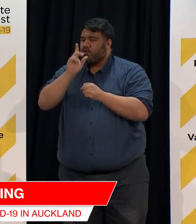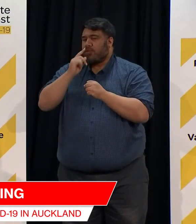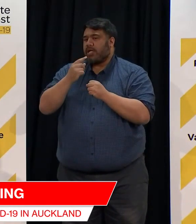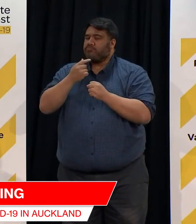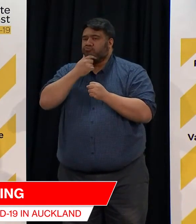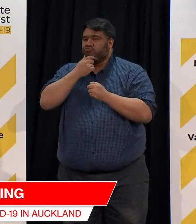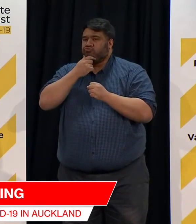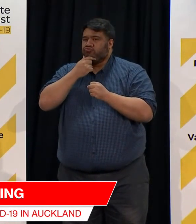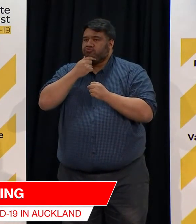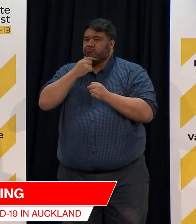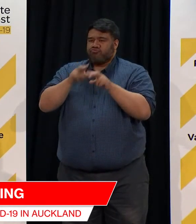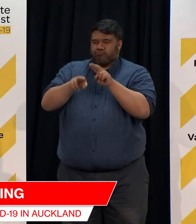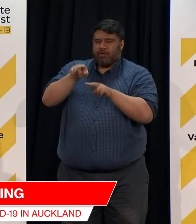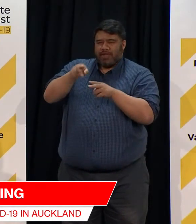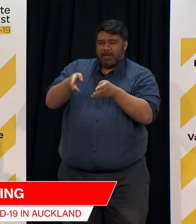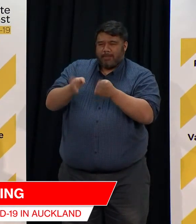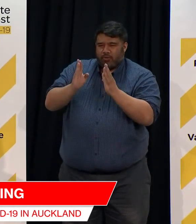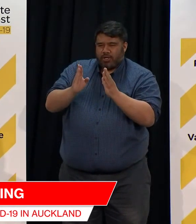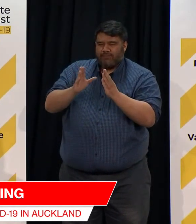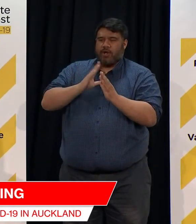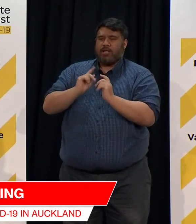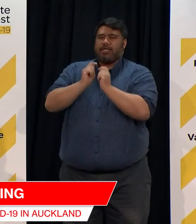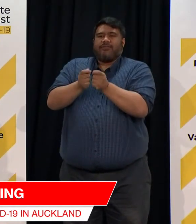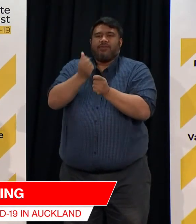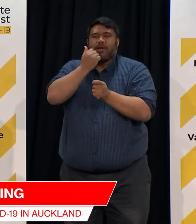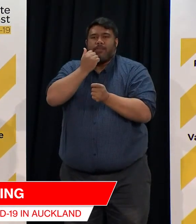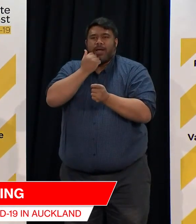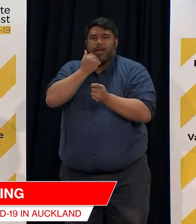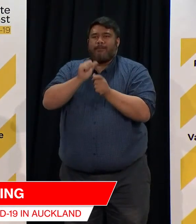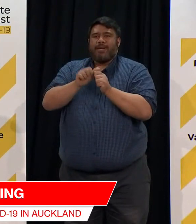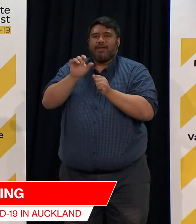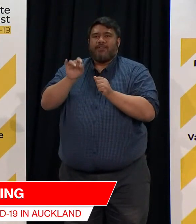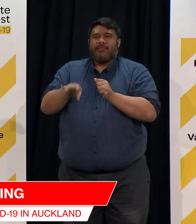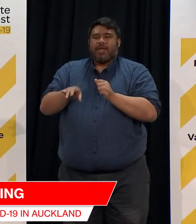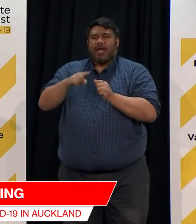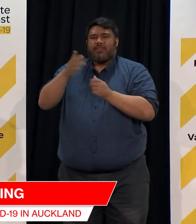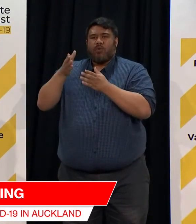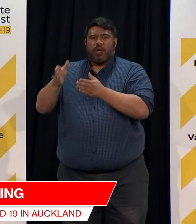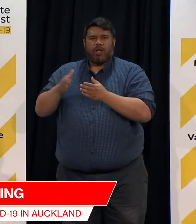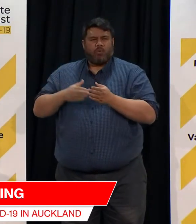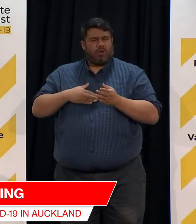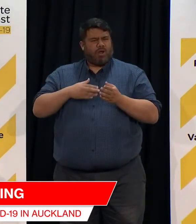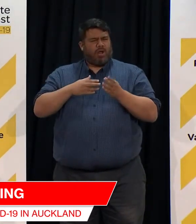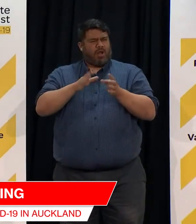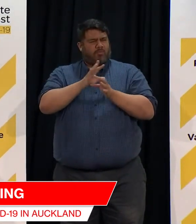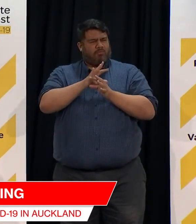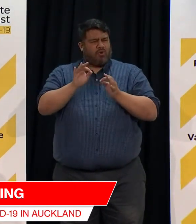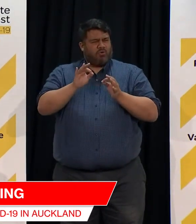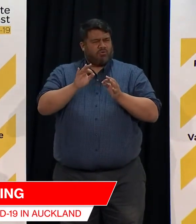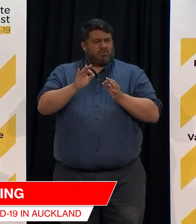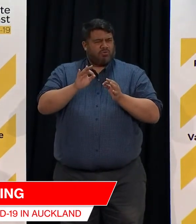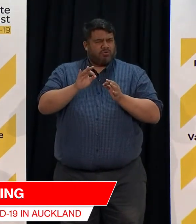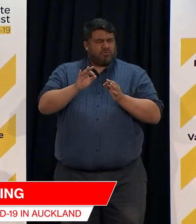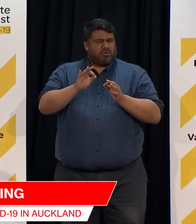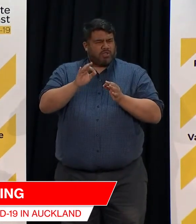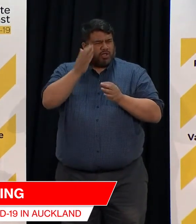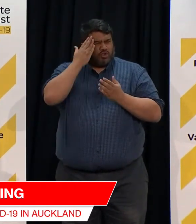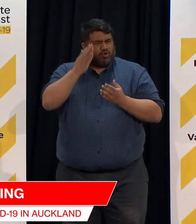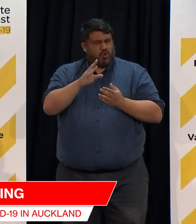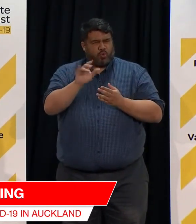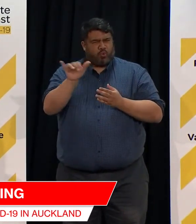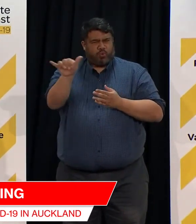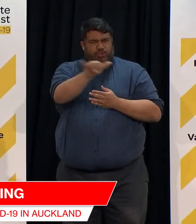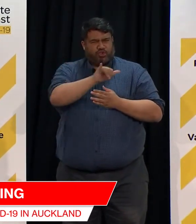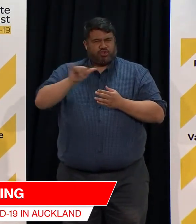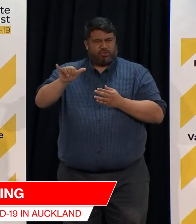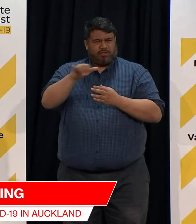Fidel's is very different to prefab, for instance. I'm not familiar with the establishments that you speak of, but look, I acknowledge